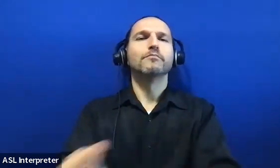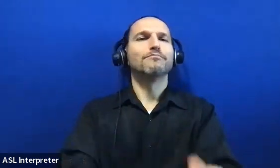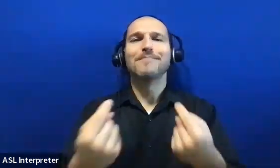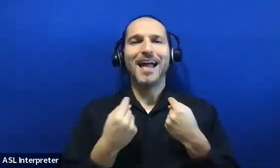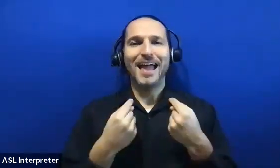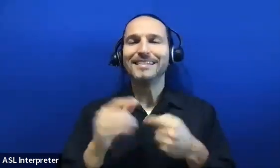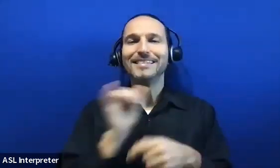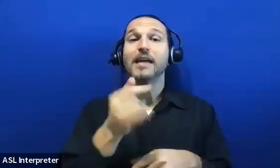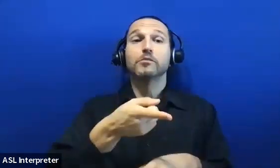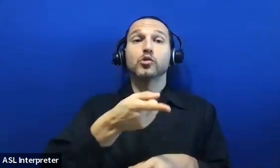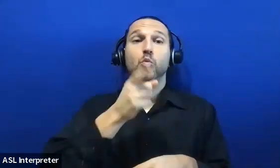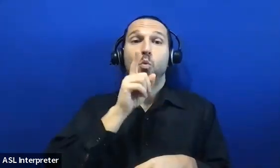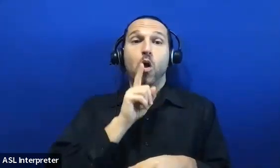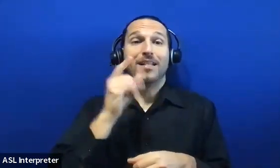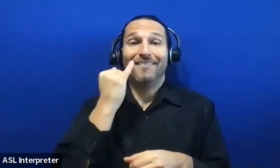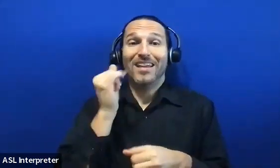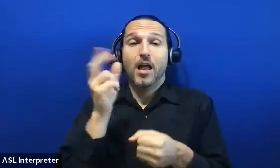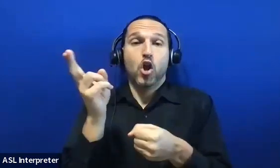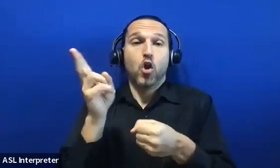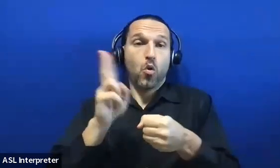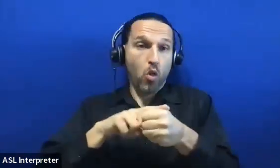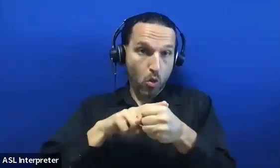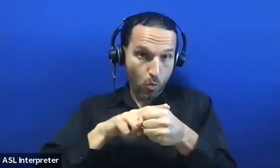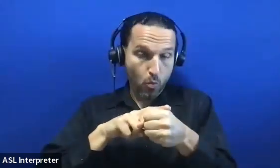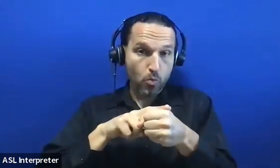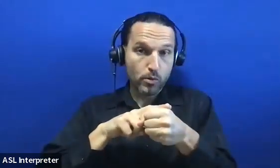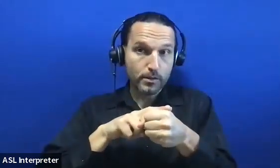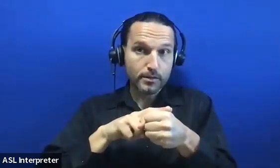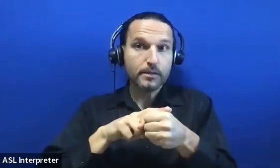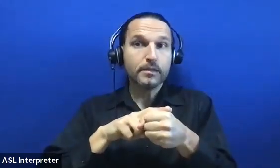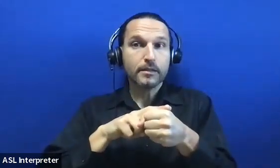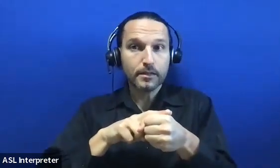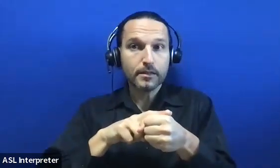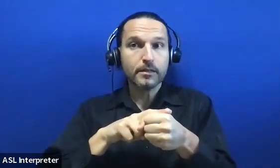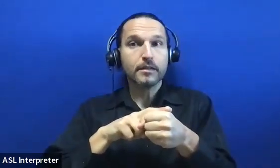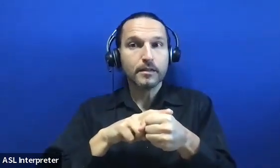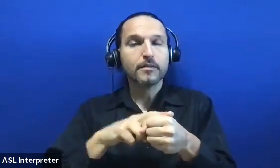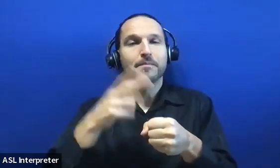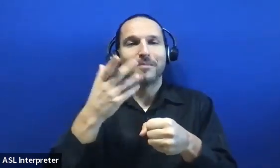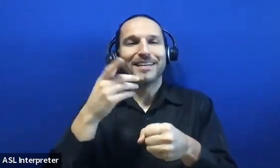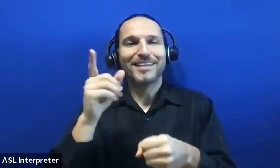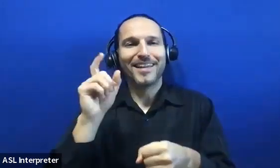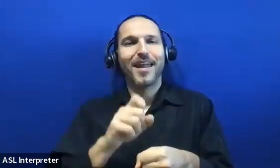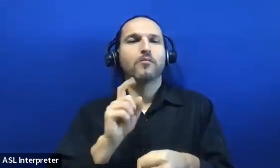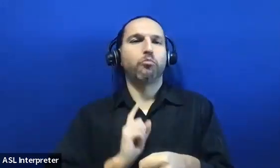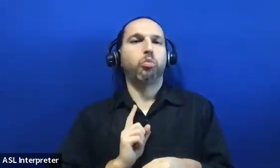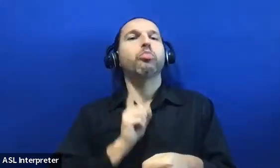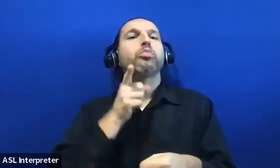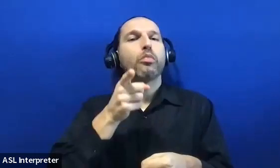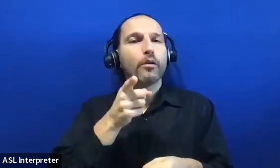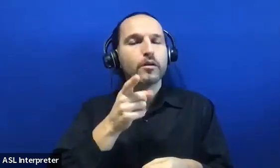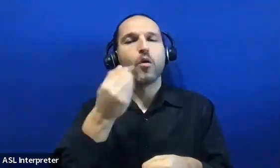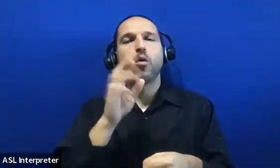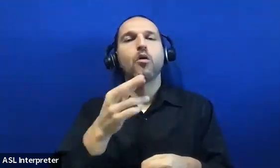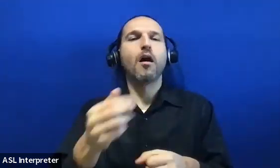where if we do not close off one of the valves along the way, then things might move in the wrong direction. They might go into